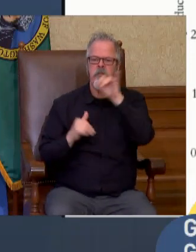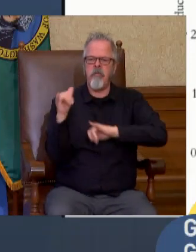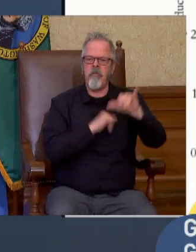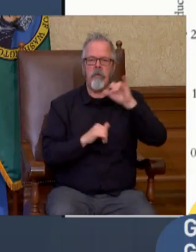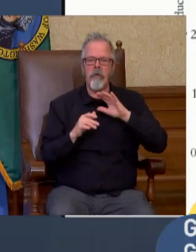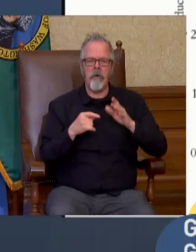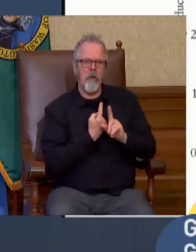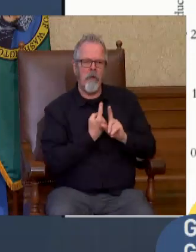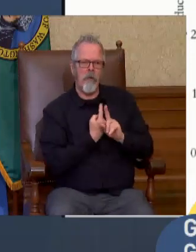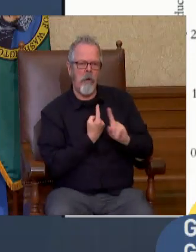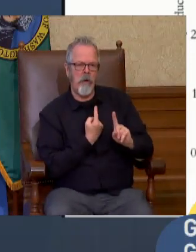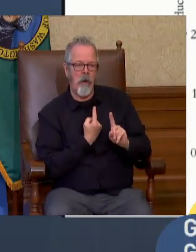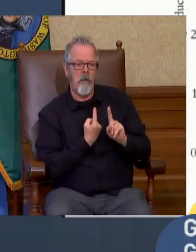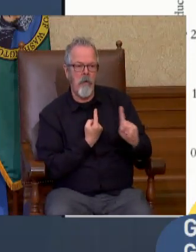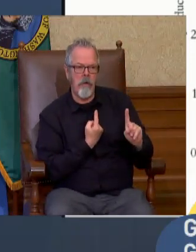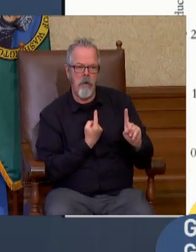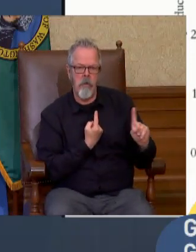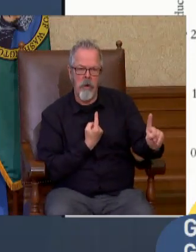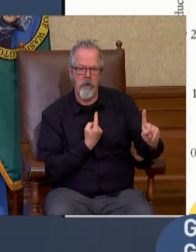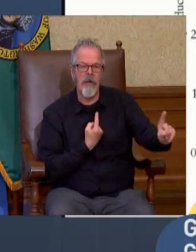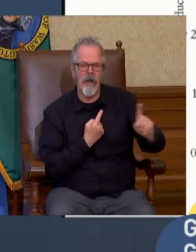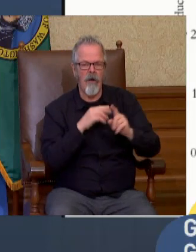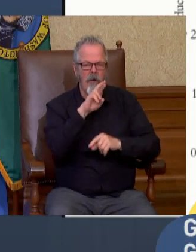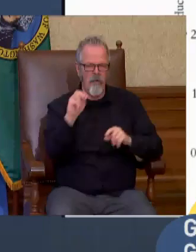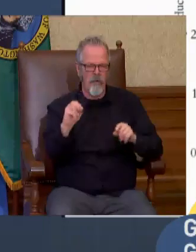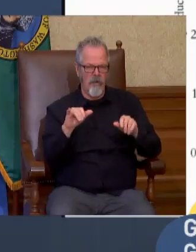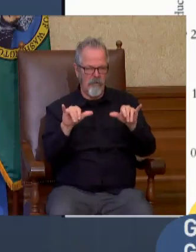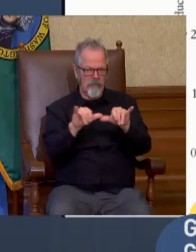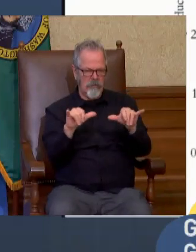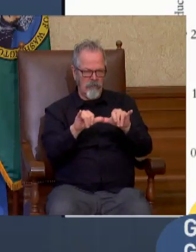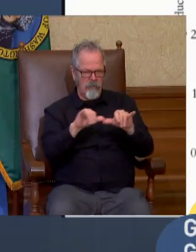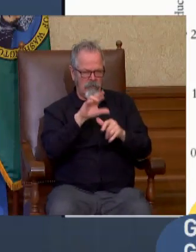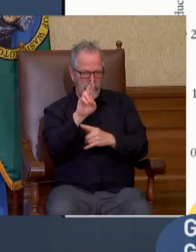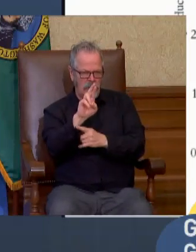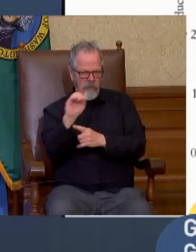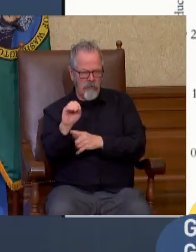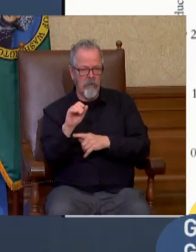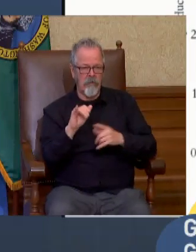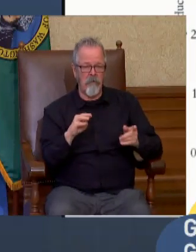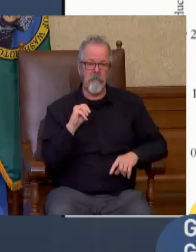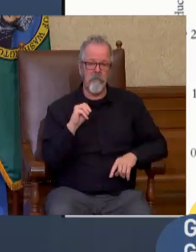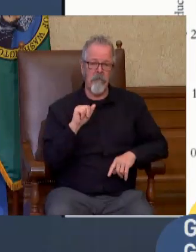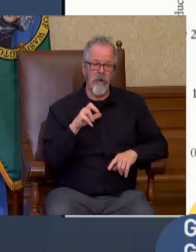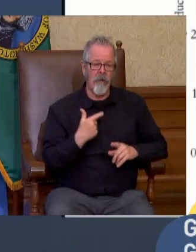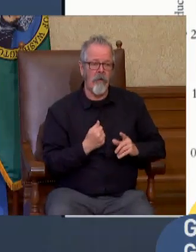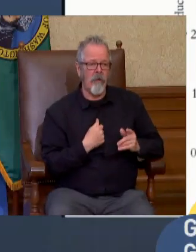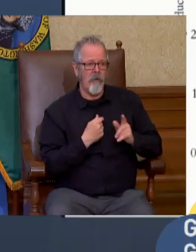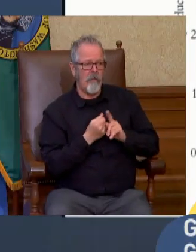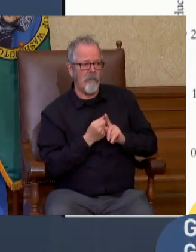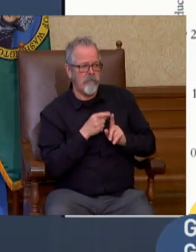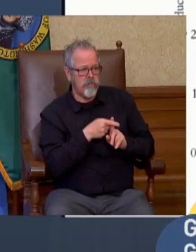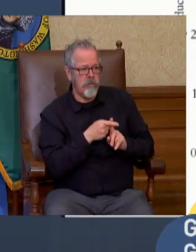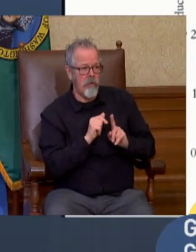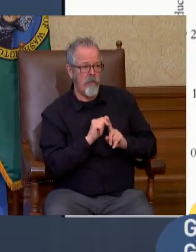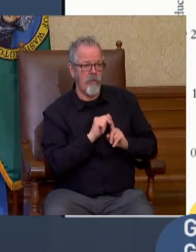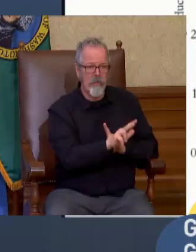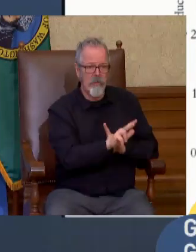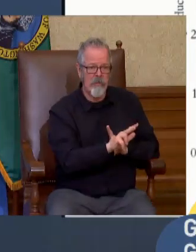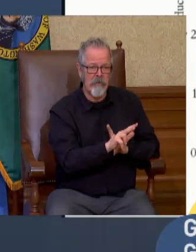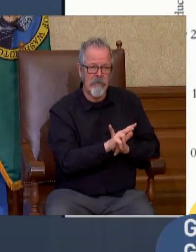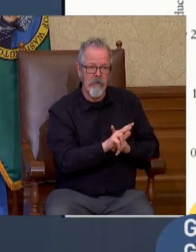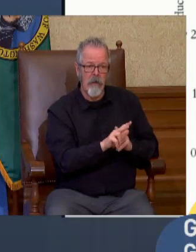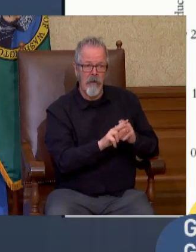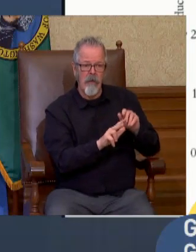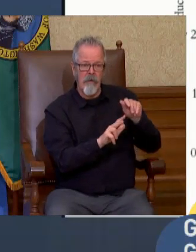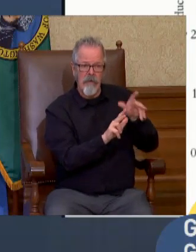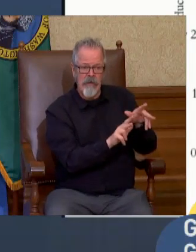early March of this year. And that meant that for every person who became infected, almost 4 other people became infected. So in order